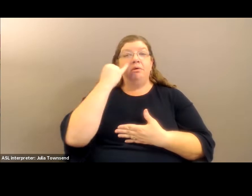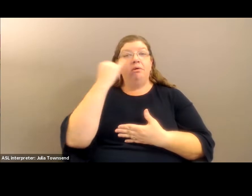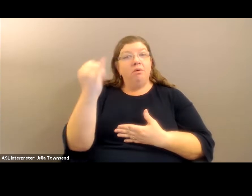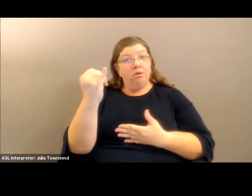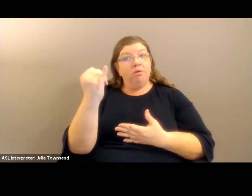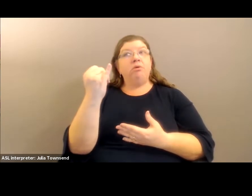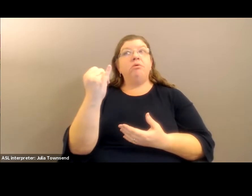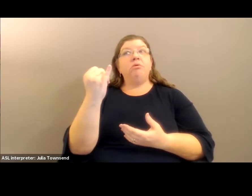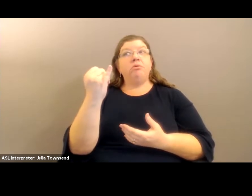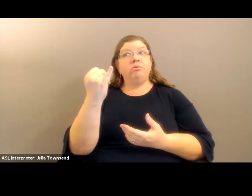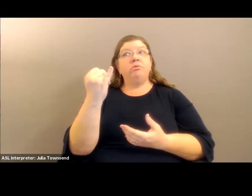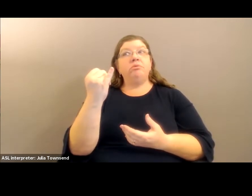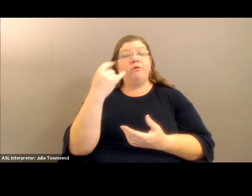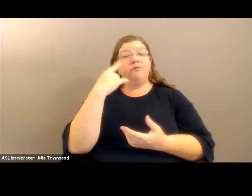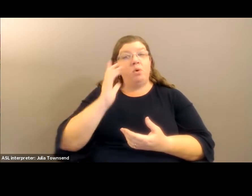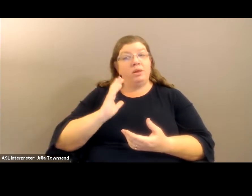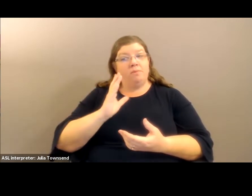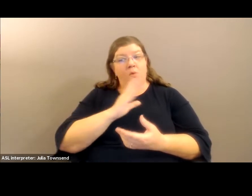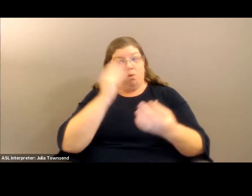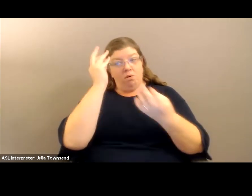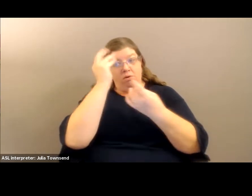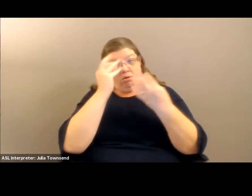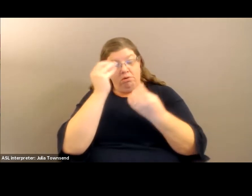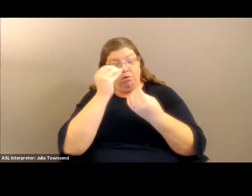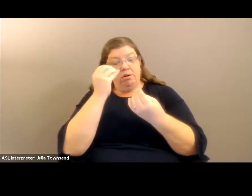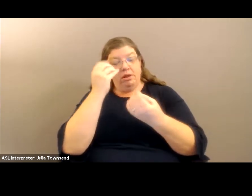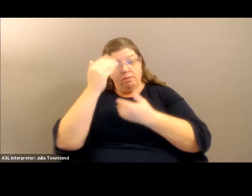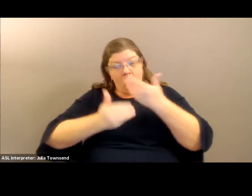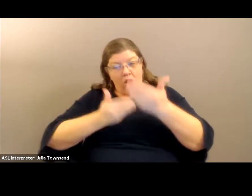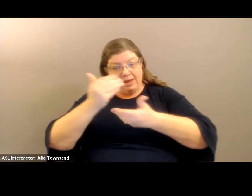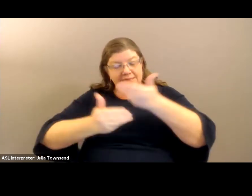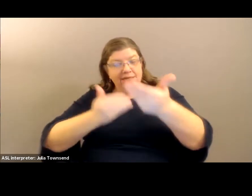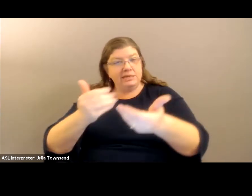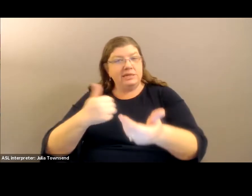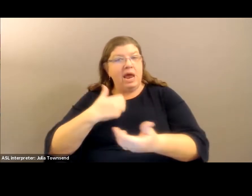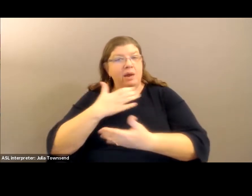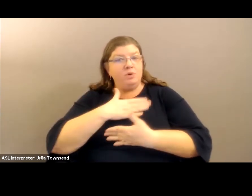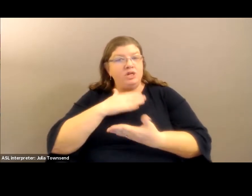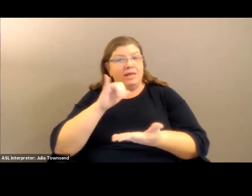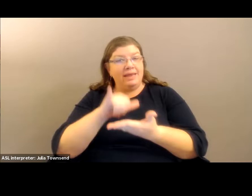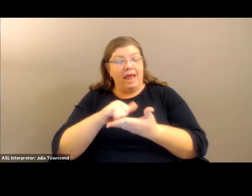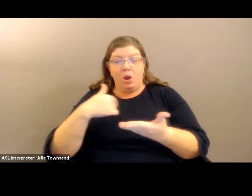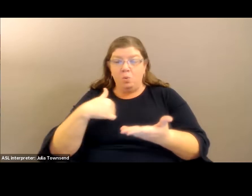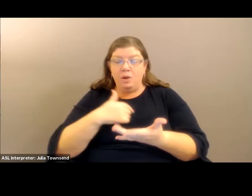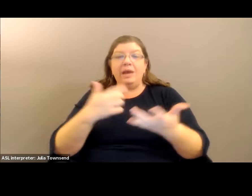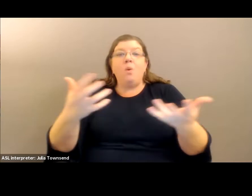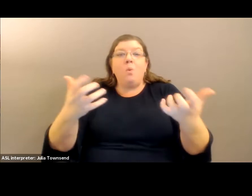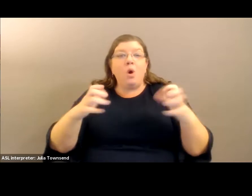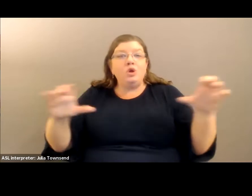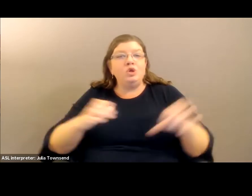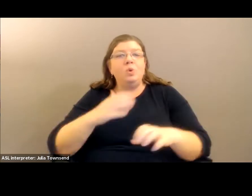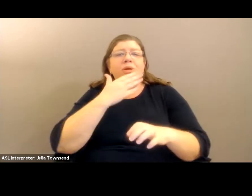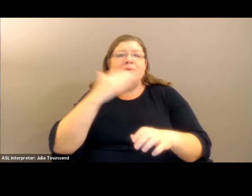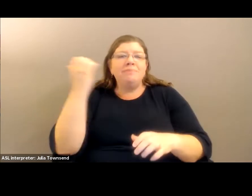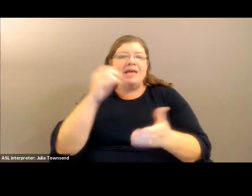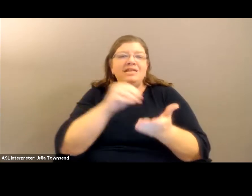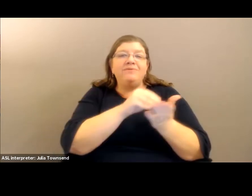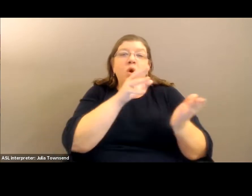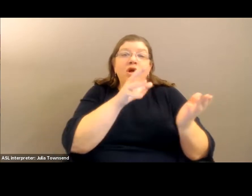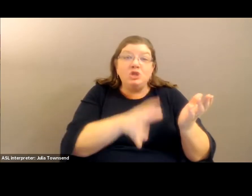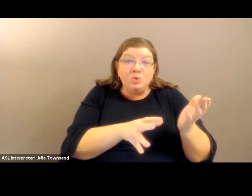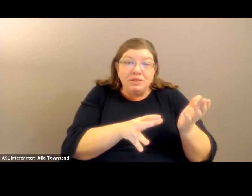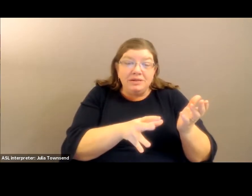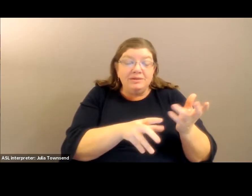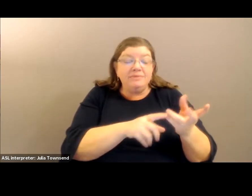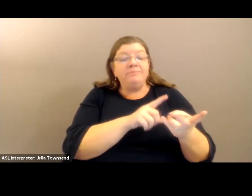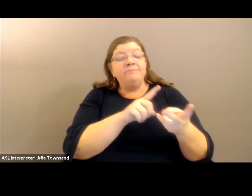going in terms of our board, the thought process in terms of we want to do what's best for our students and then also